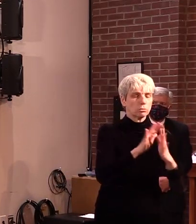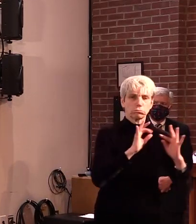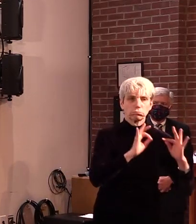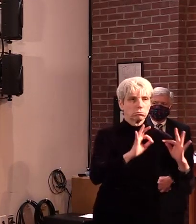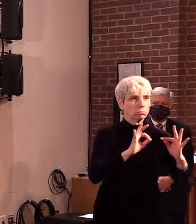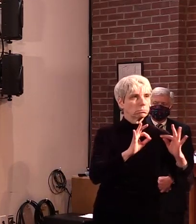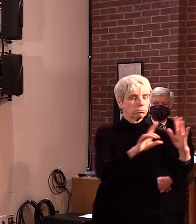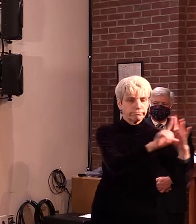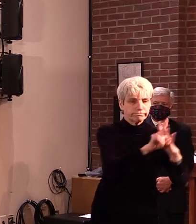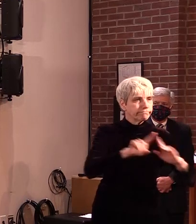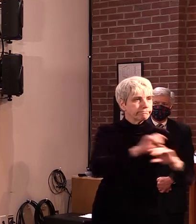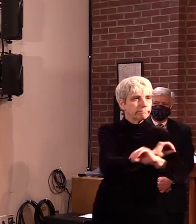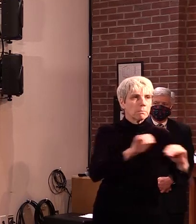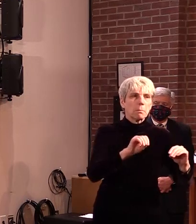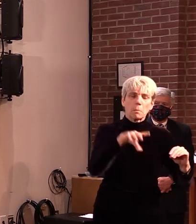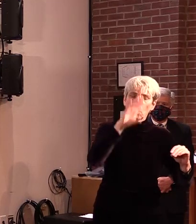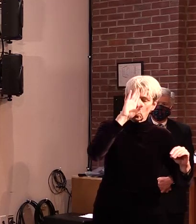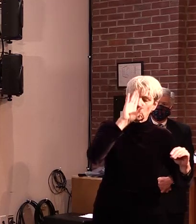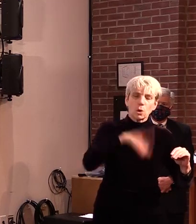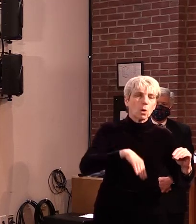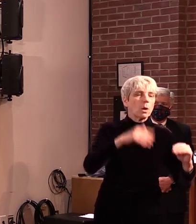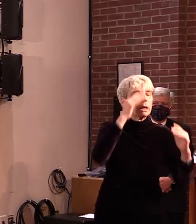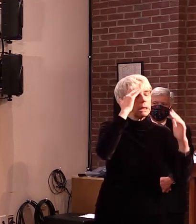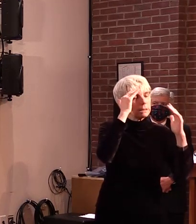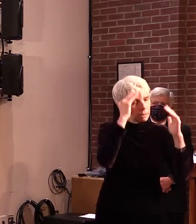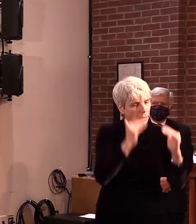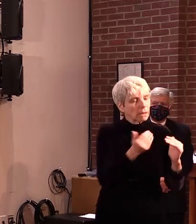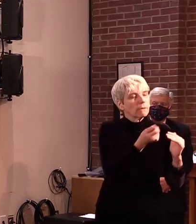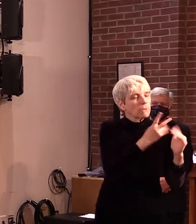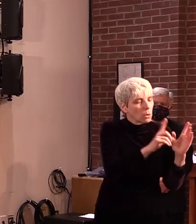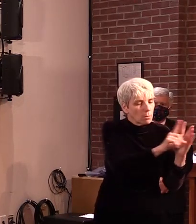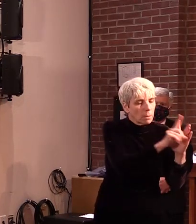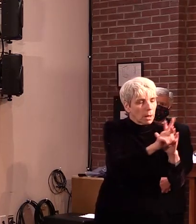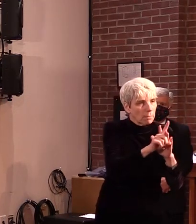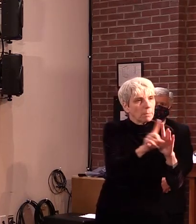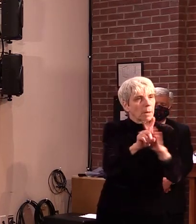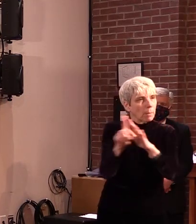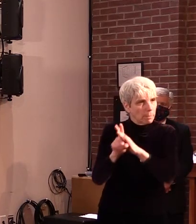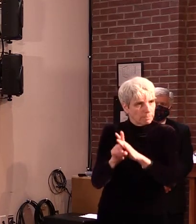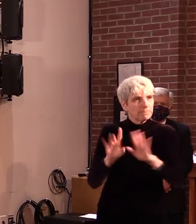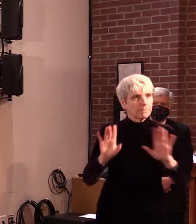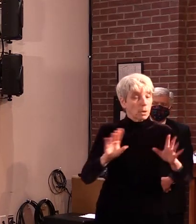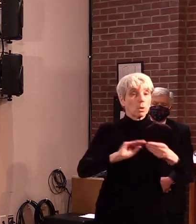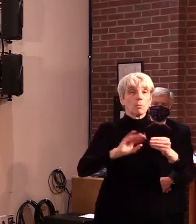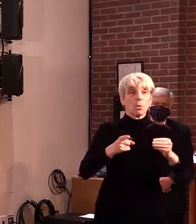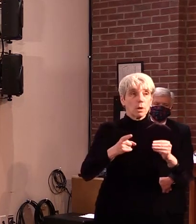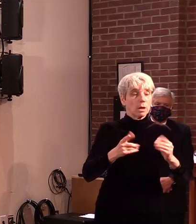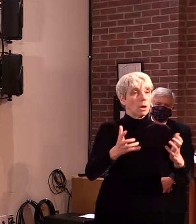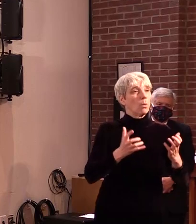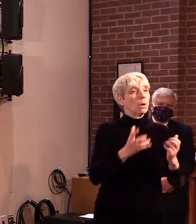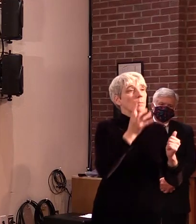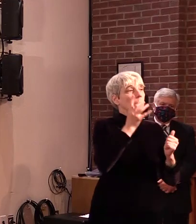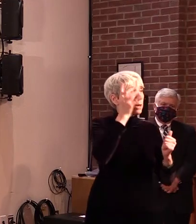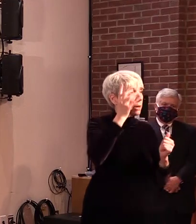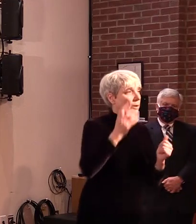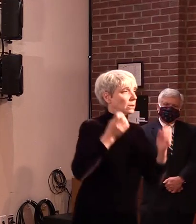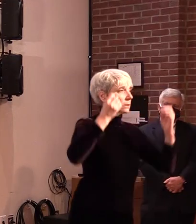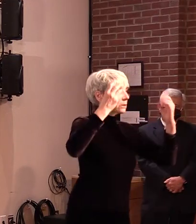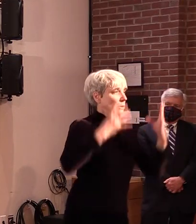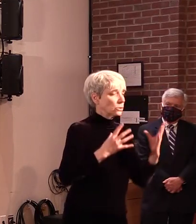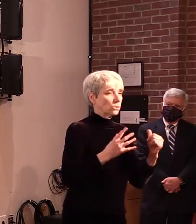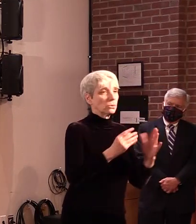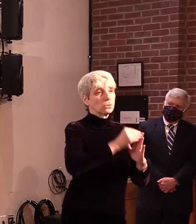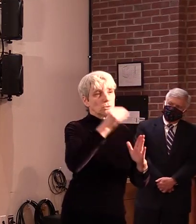not unexpected. First and foremost, I want the parents, families, students, teachers, staff,